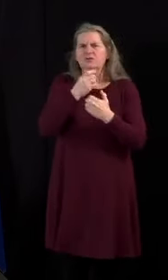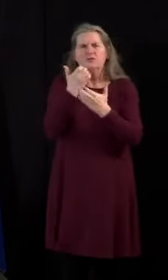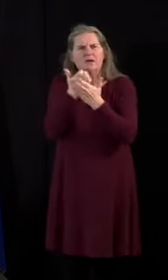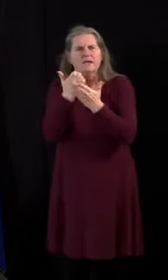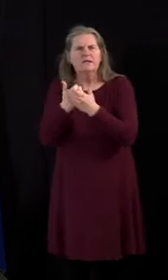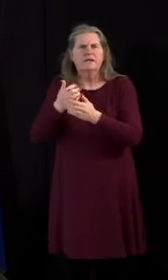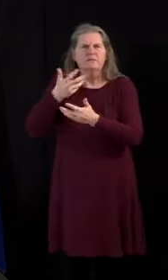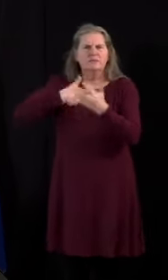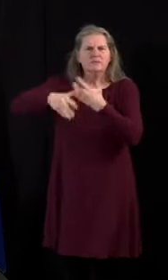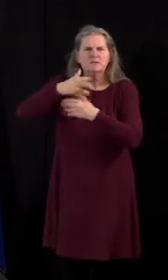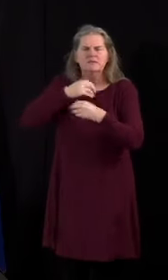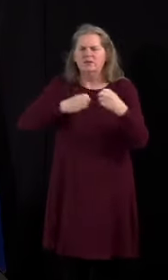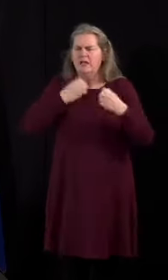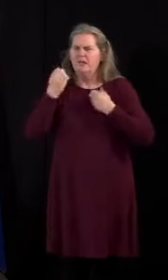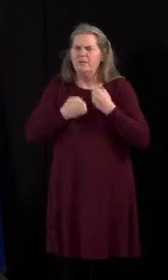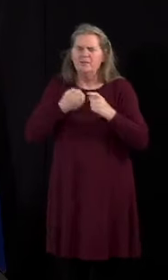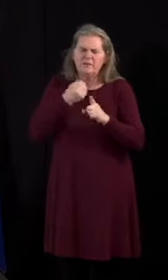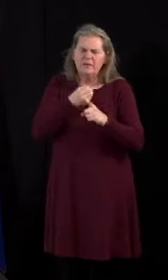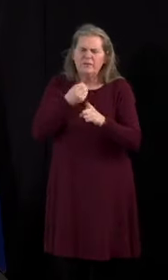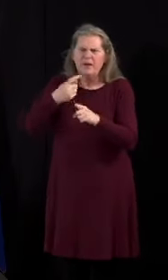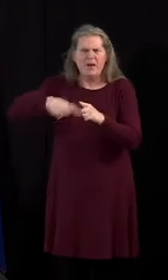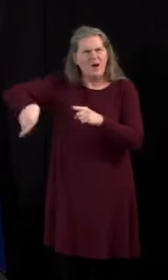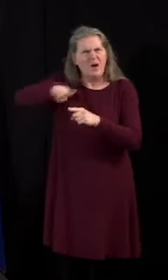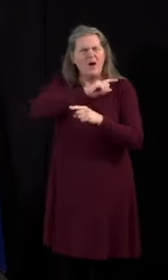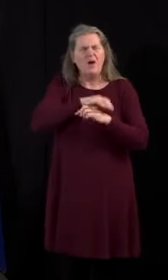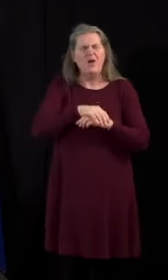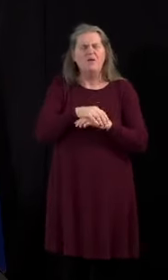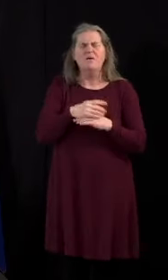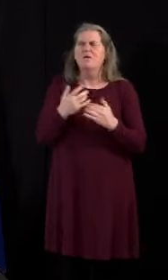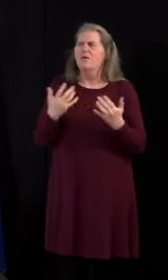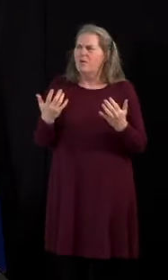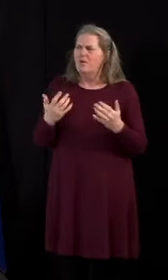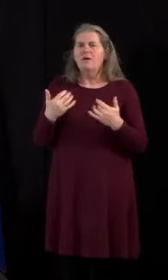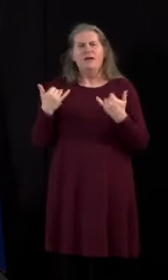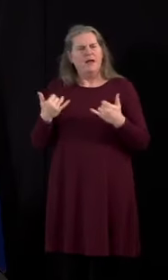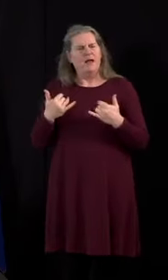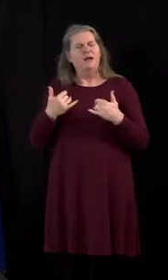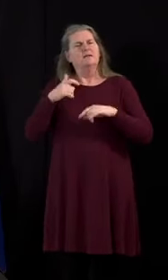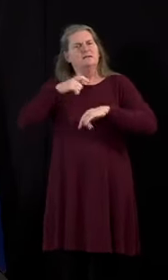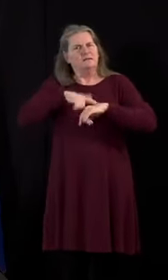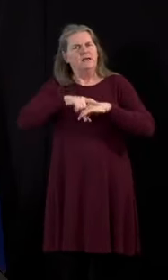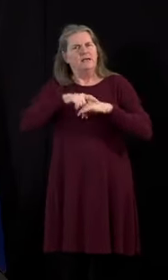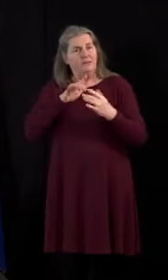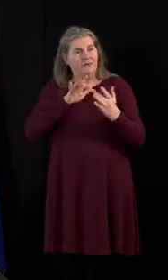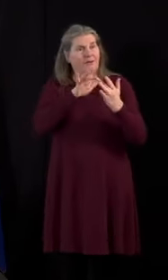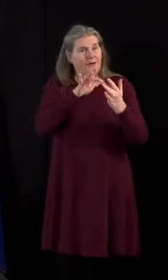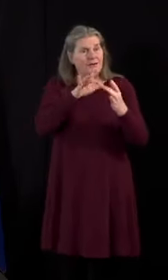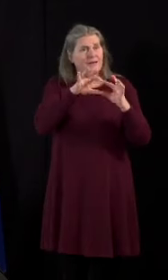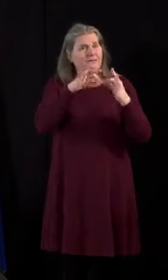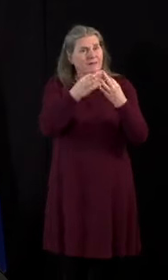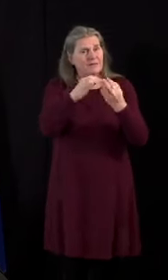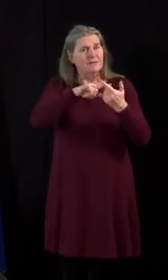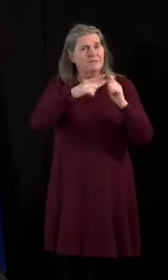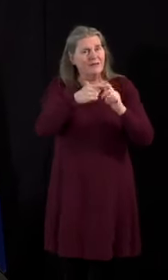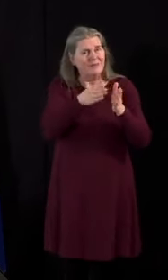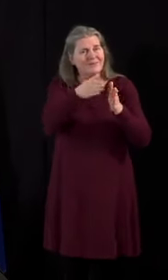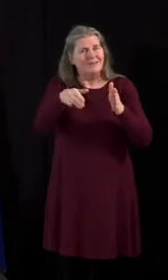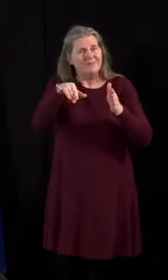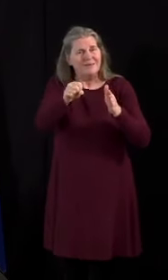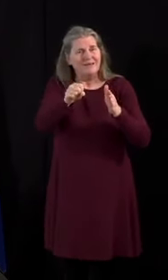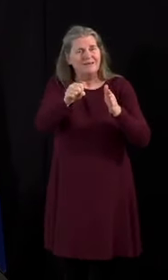perspective. This is the time to reach out to your family and friends, neighbors, but from a distance. Look out for